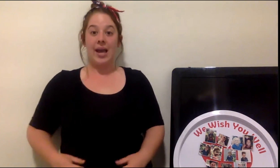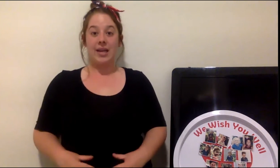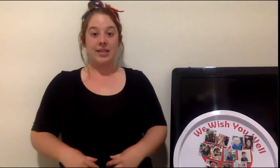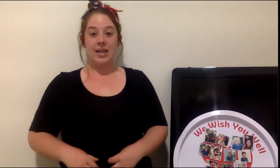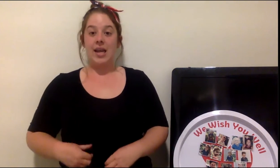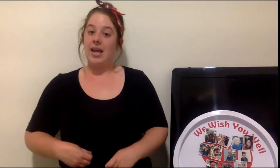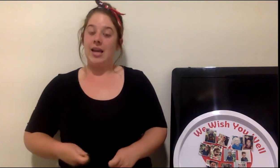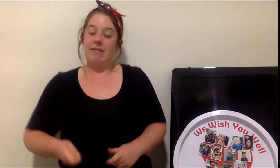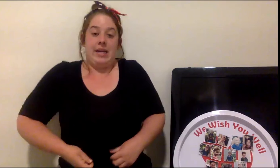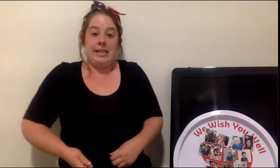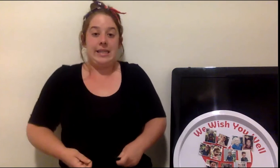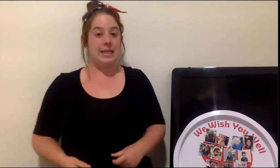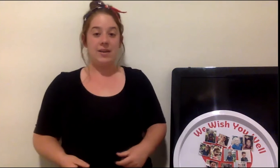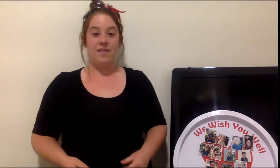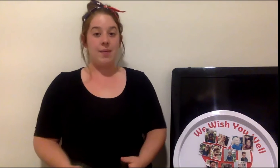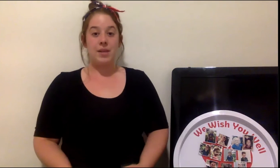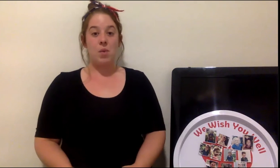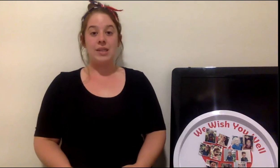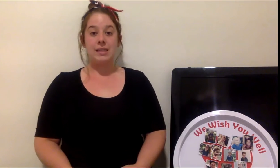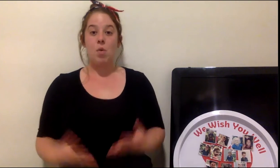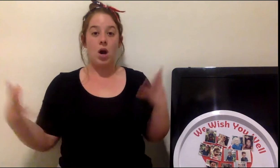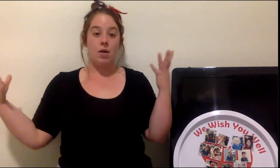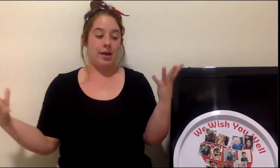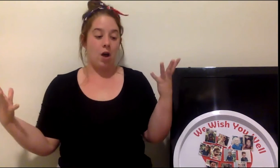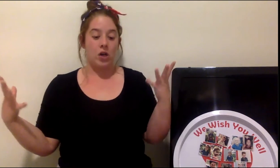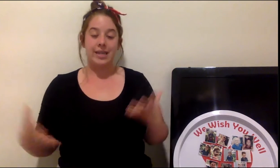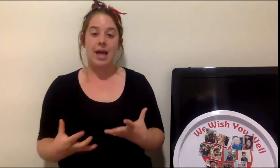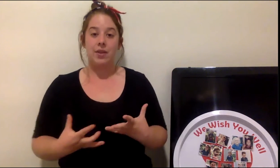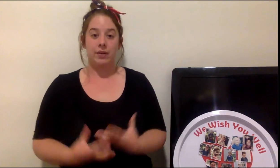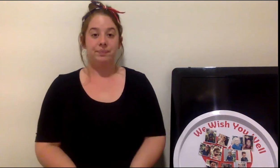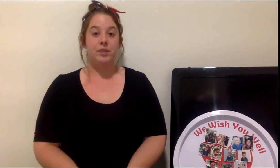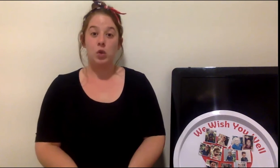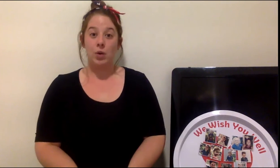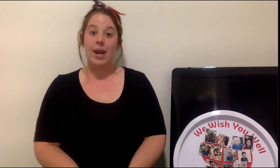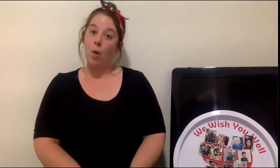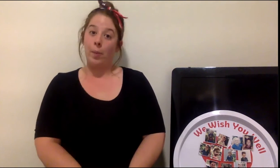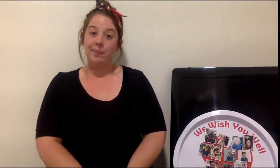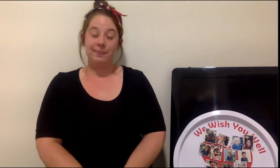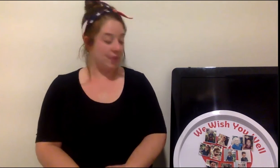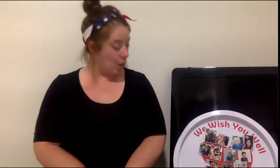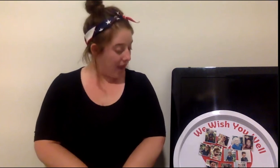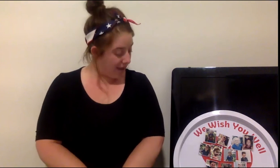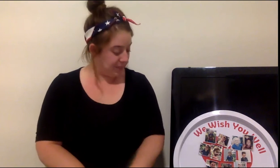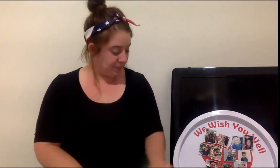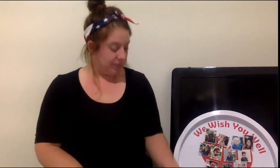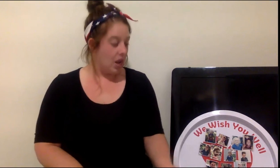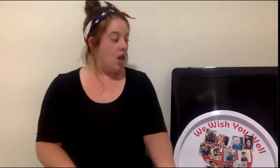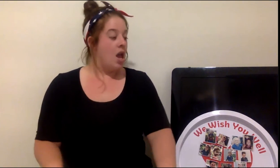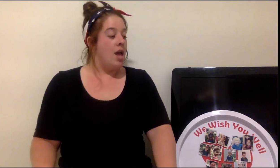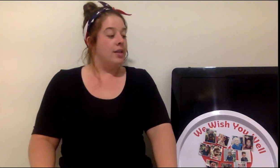and a seedling family once more, all together, soon, I hope. Okay?